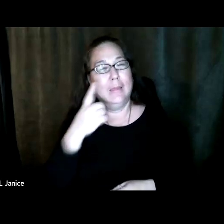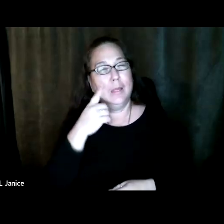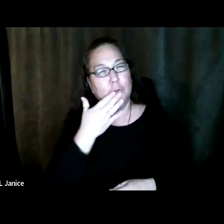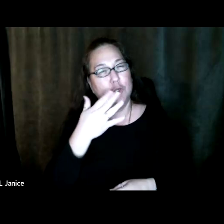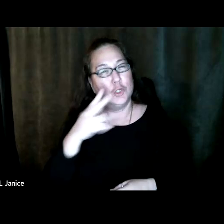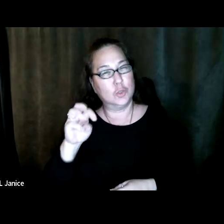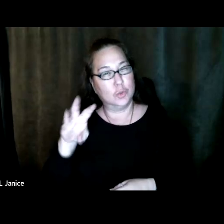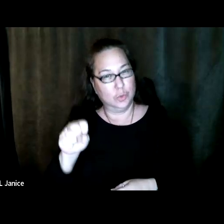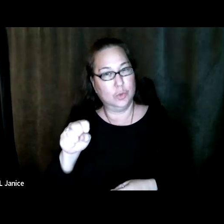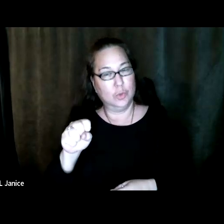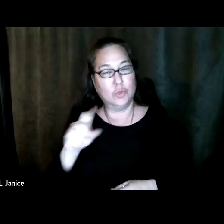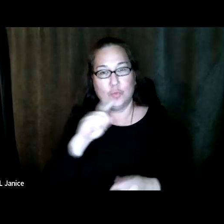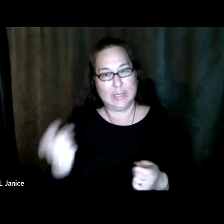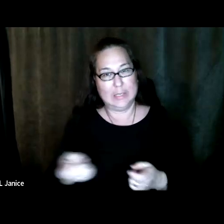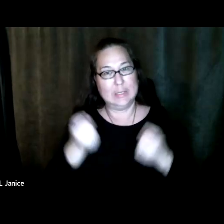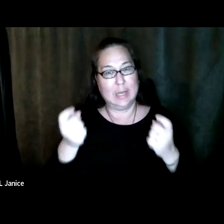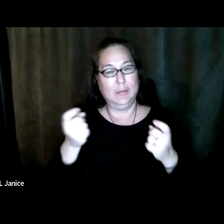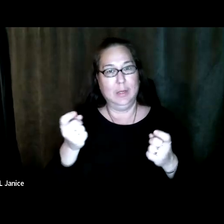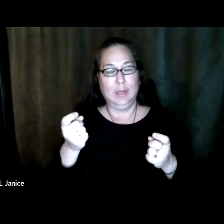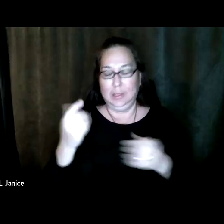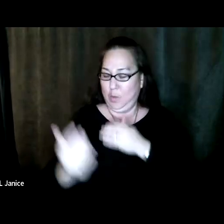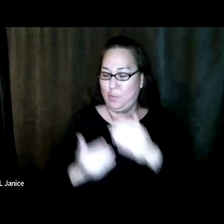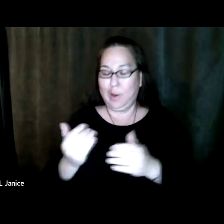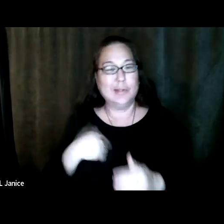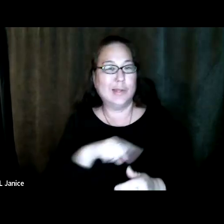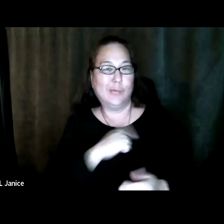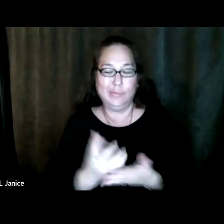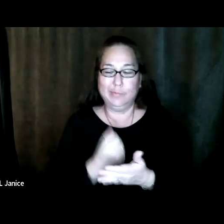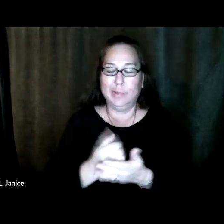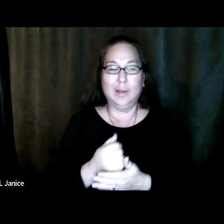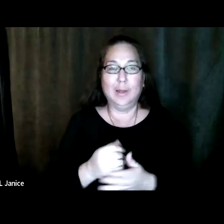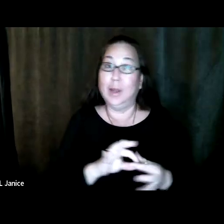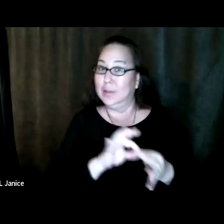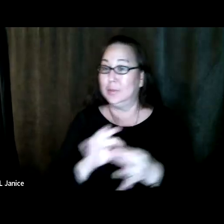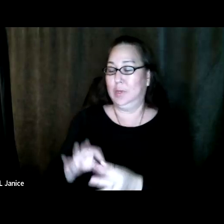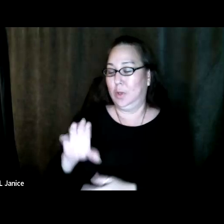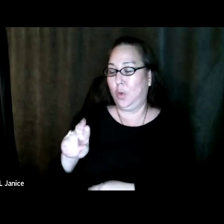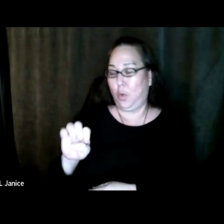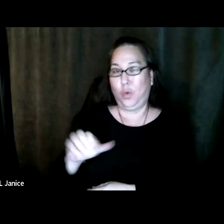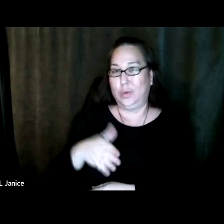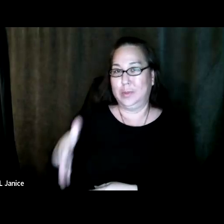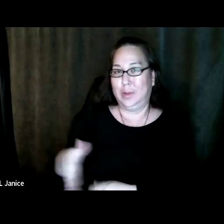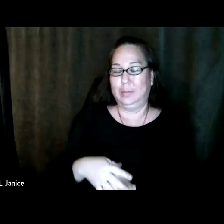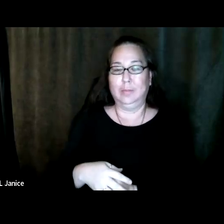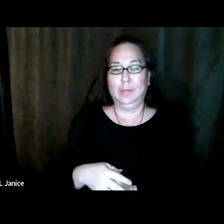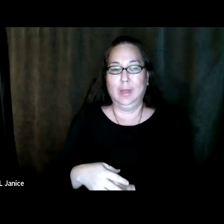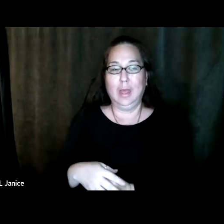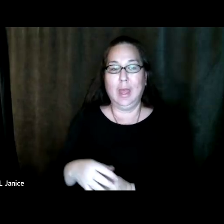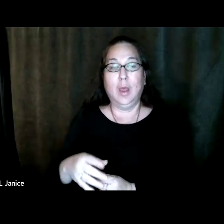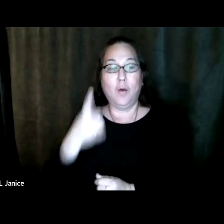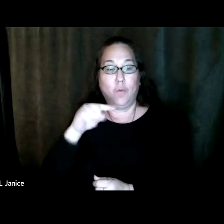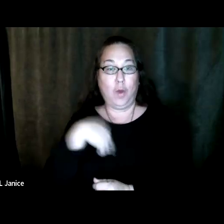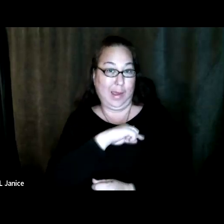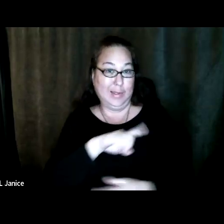celebrate about this in the progress that we've made on particularly the core side of it. I think the part that we need to continue